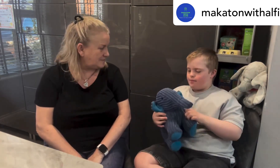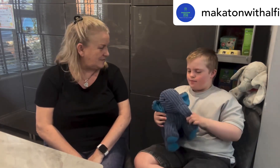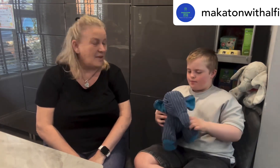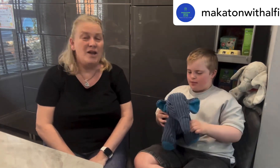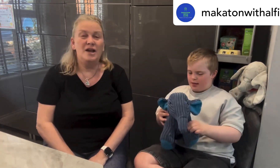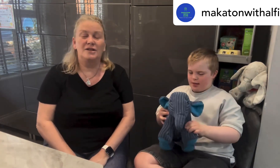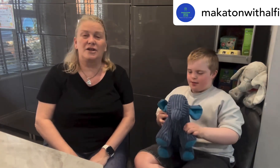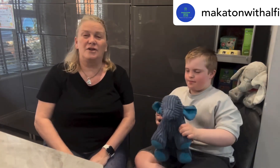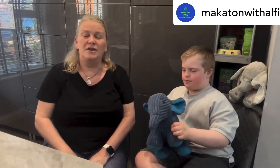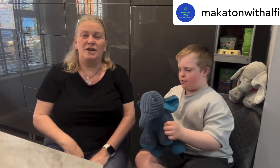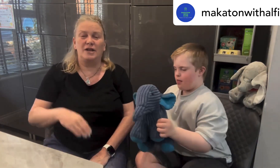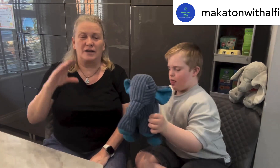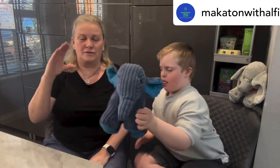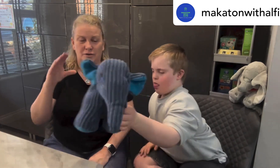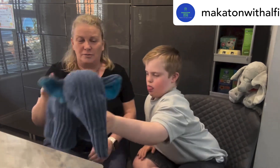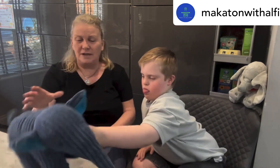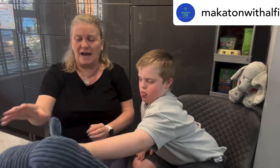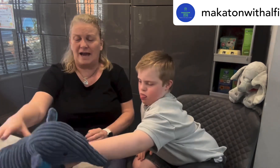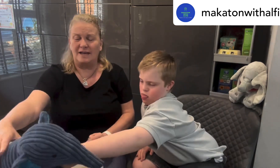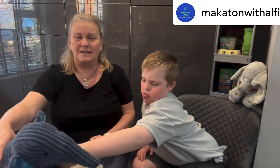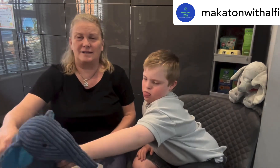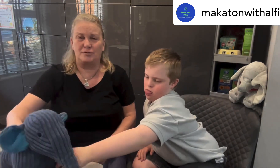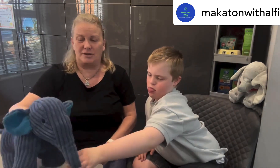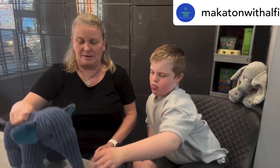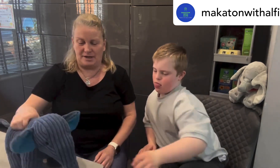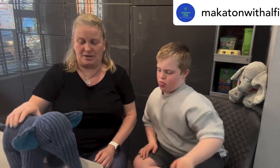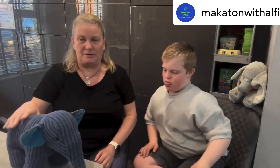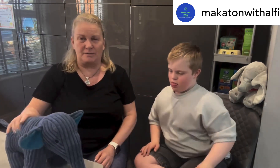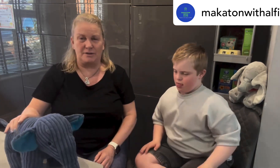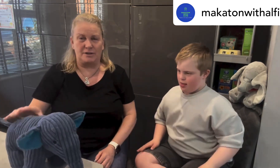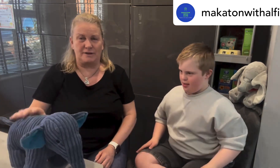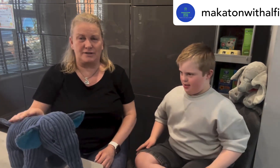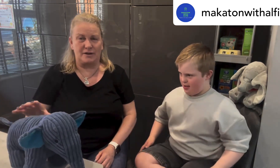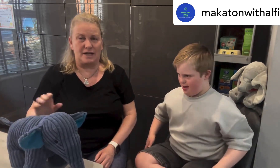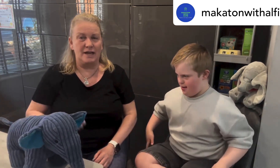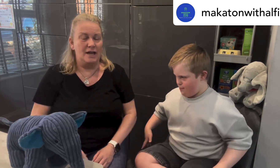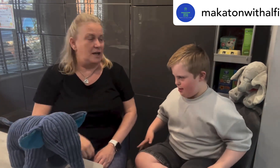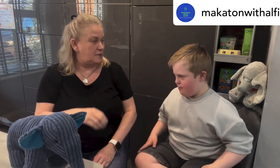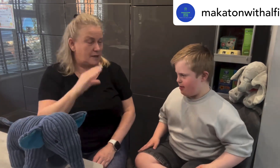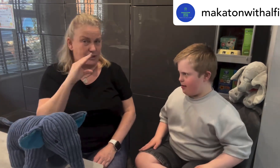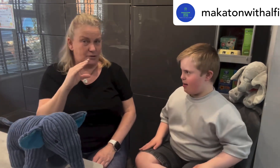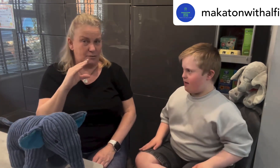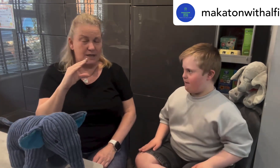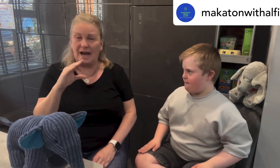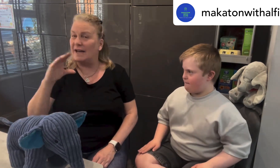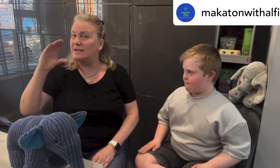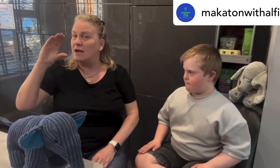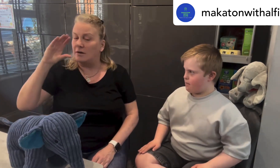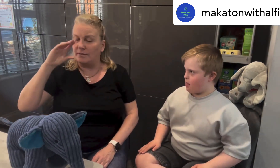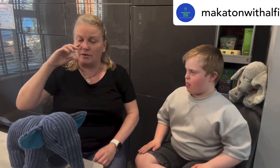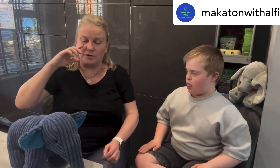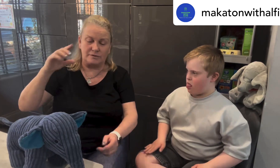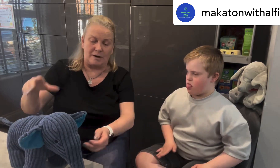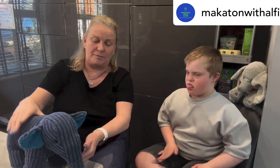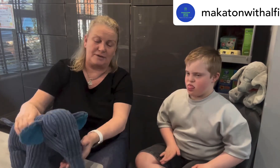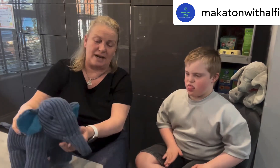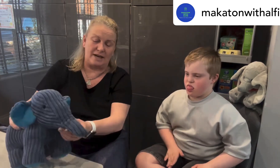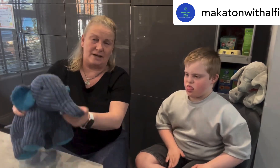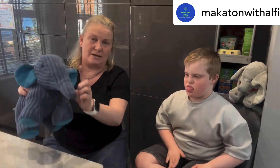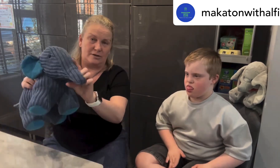Yeah. So, you get your dominant hand. Let's put him here, shall we, so we can do our signing. Uh-huh. So, you get your dominant hand, and we've got to represent the